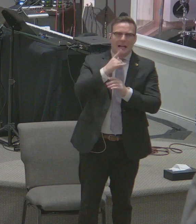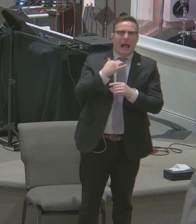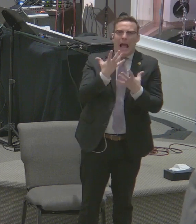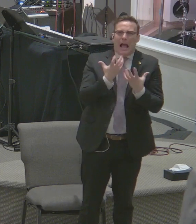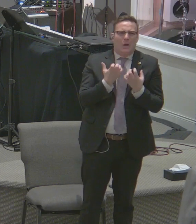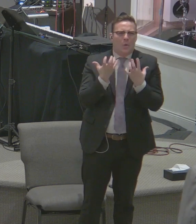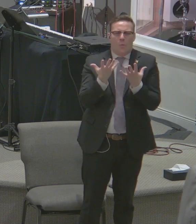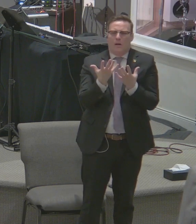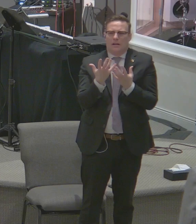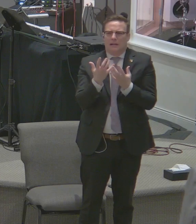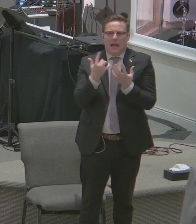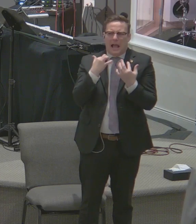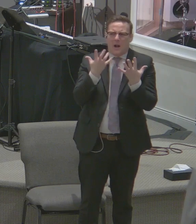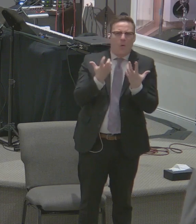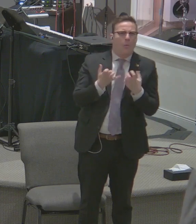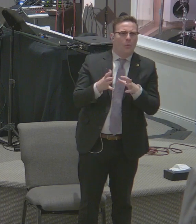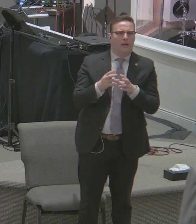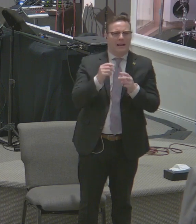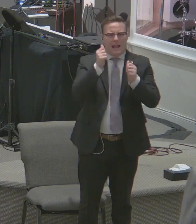cream on the top.